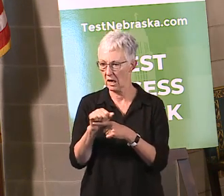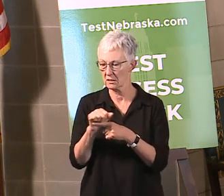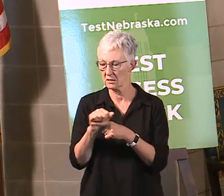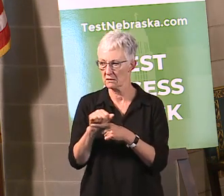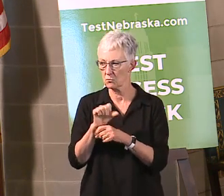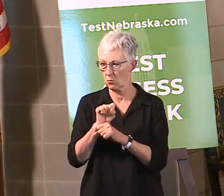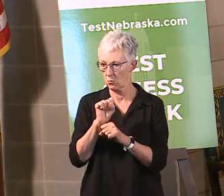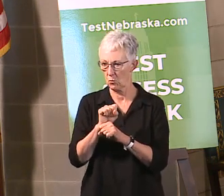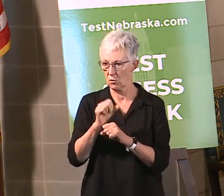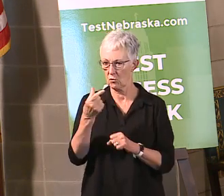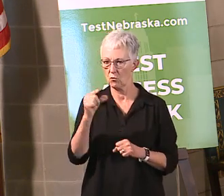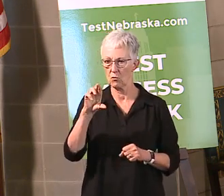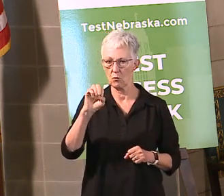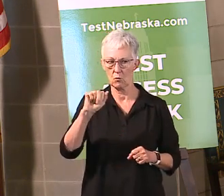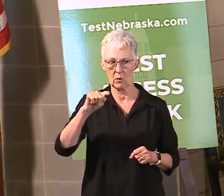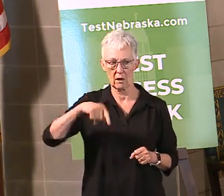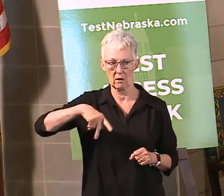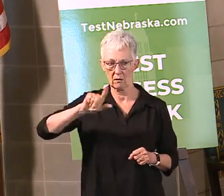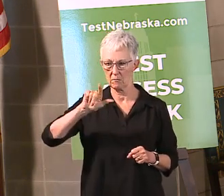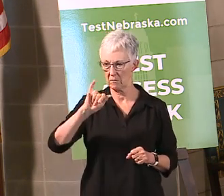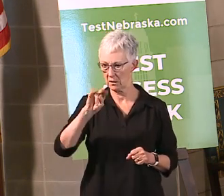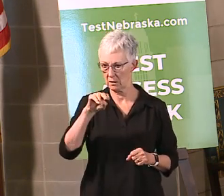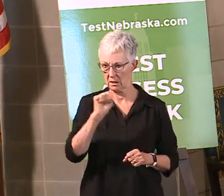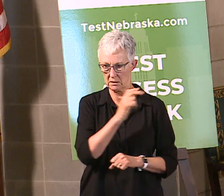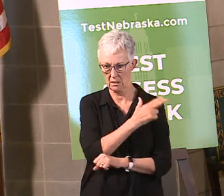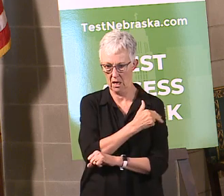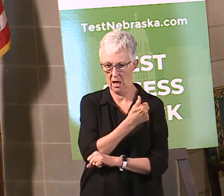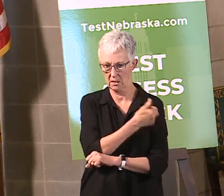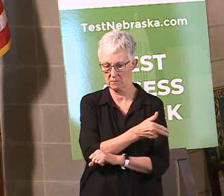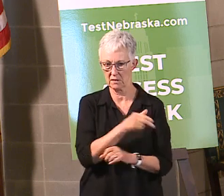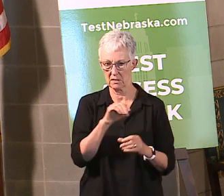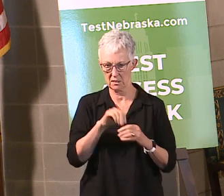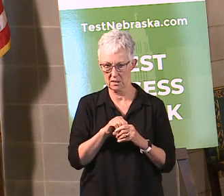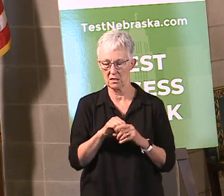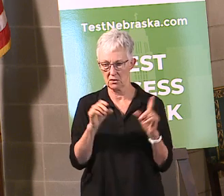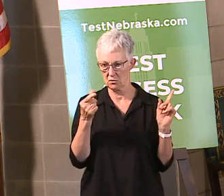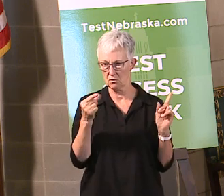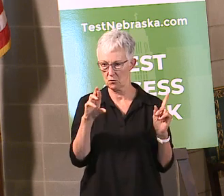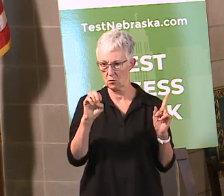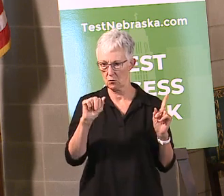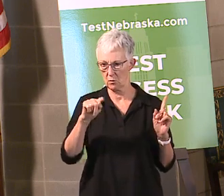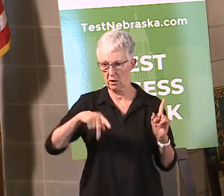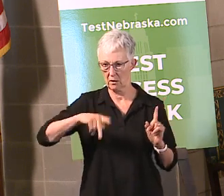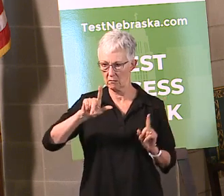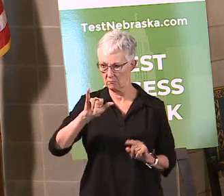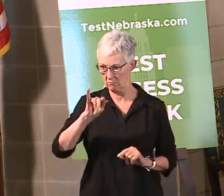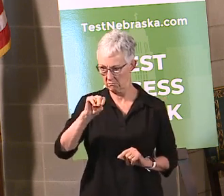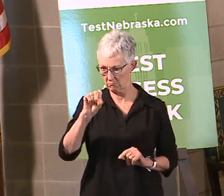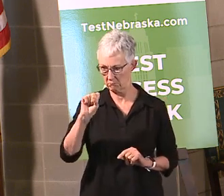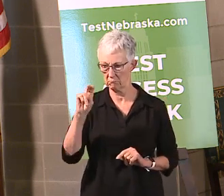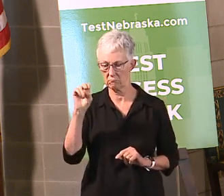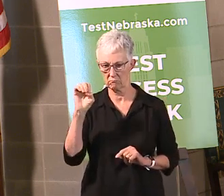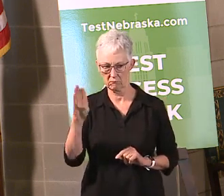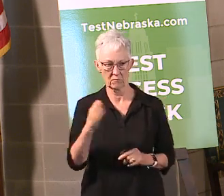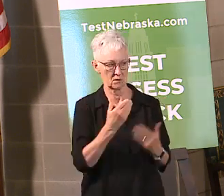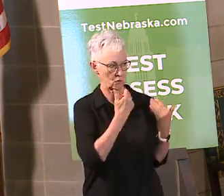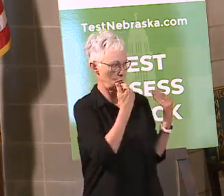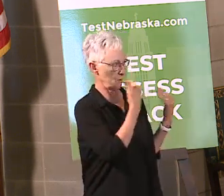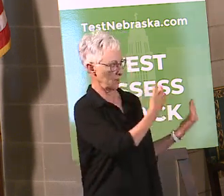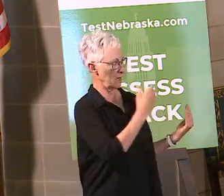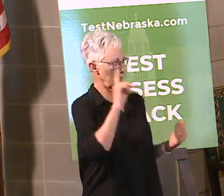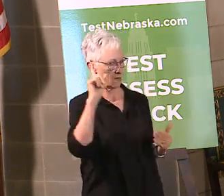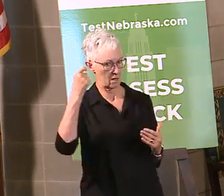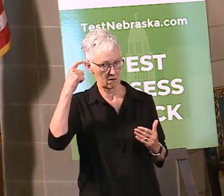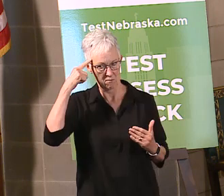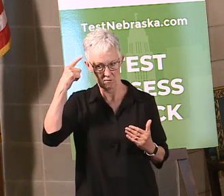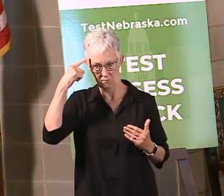Platte, Nebraska. I'm chairman of the Emergency Medical Services Board for the state of Nebraska, and I want to thank Governor Ricketts for the